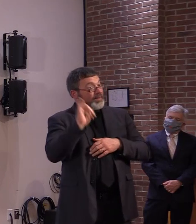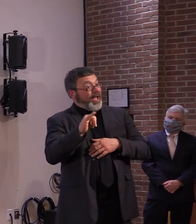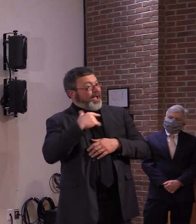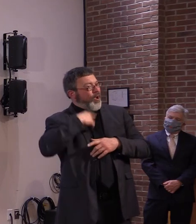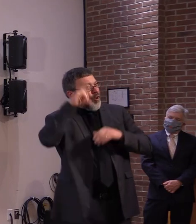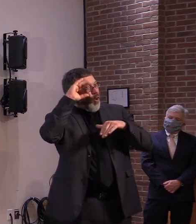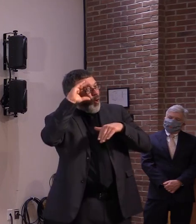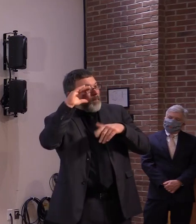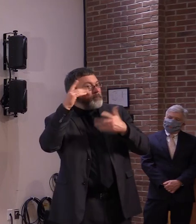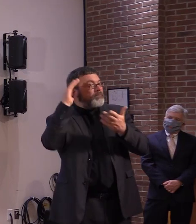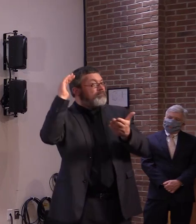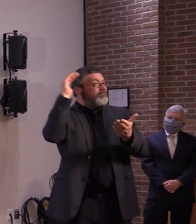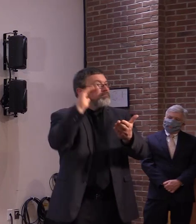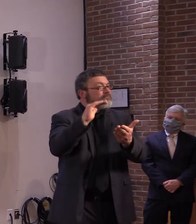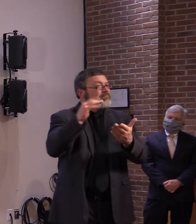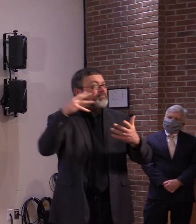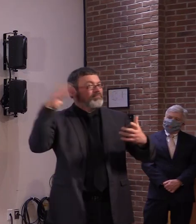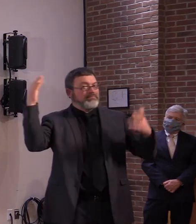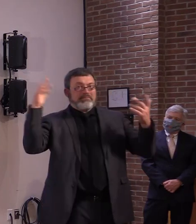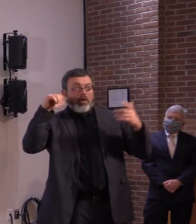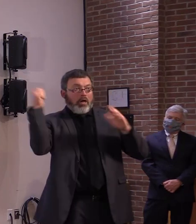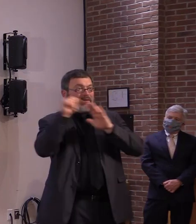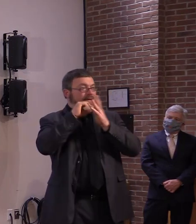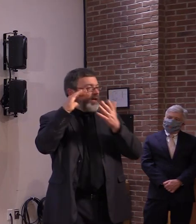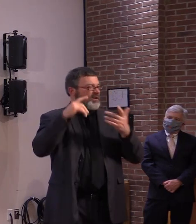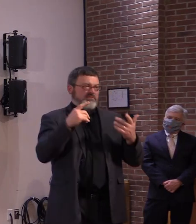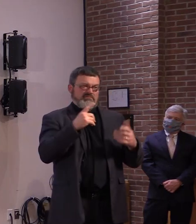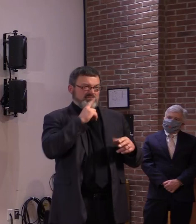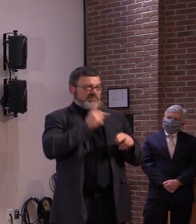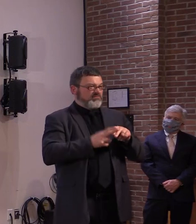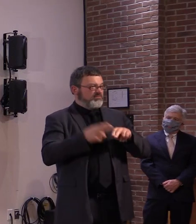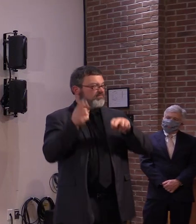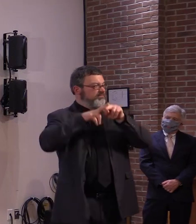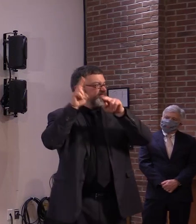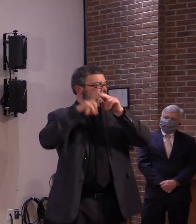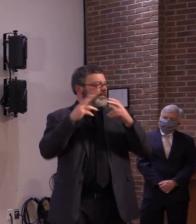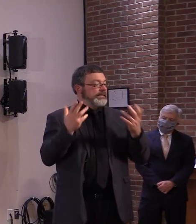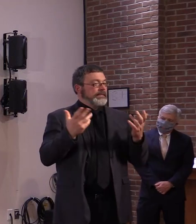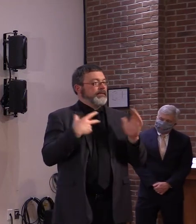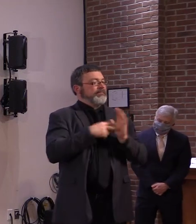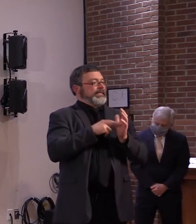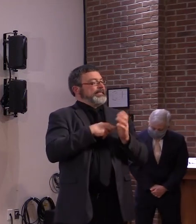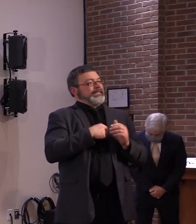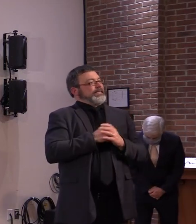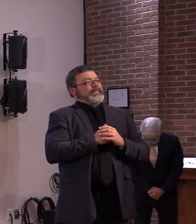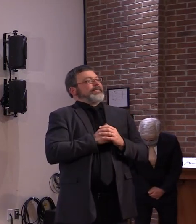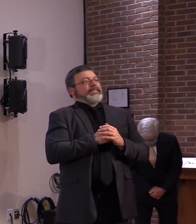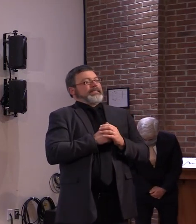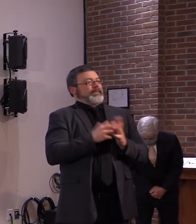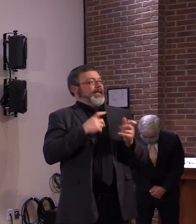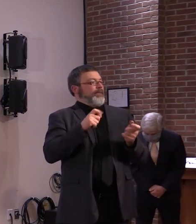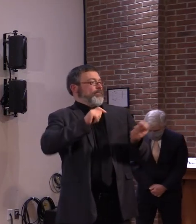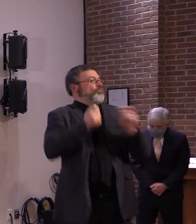standpoint. But again, I don't see us rolling back to where we were in the beginning because we